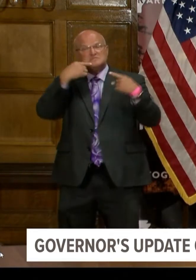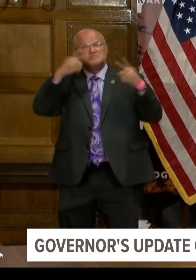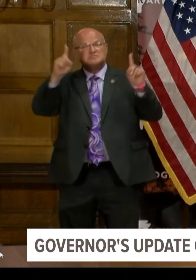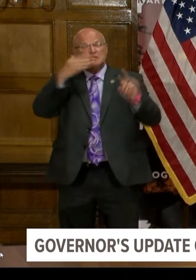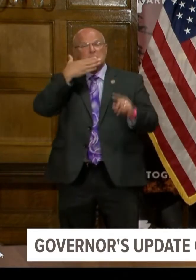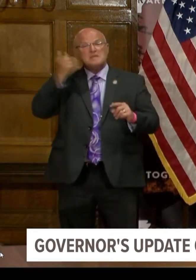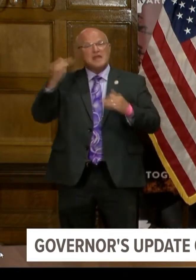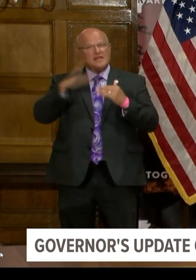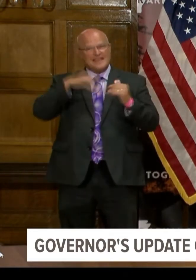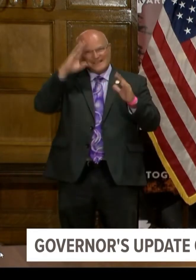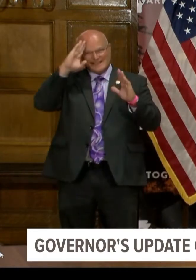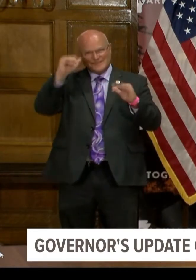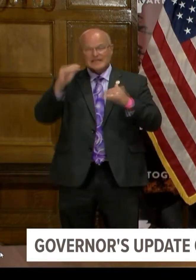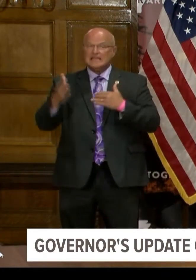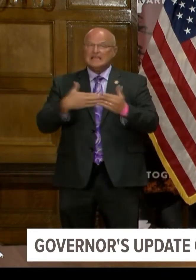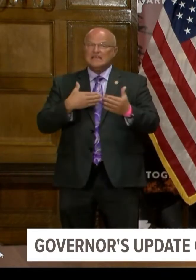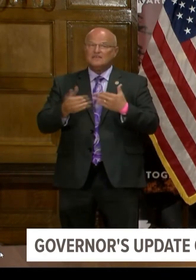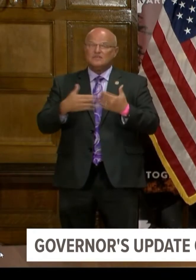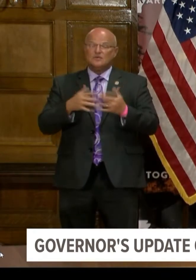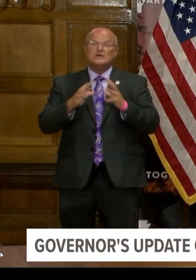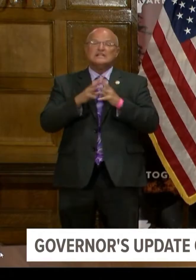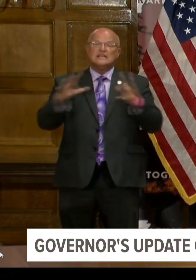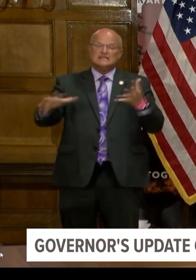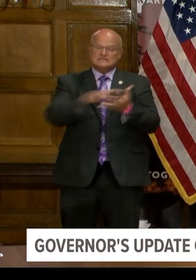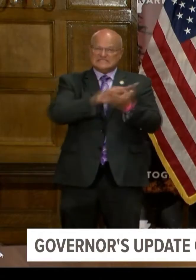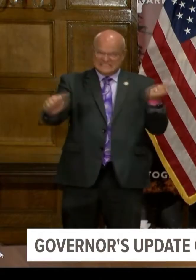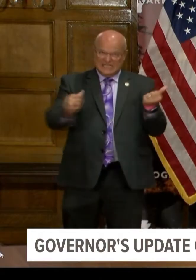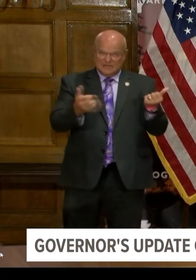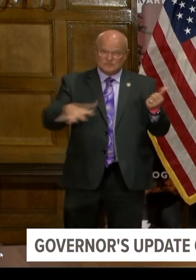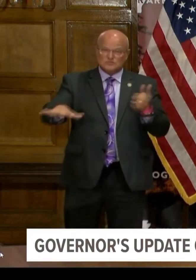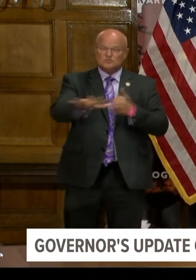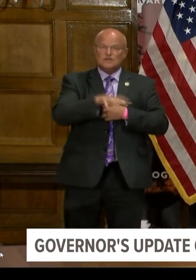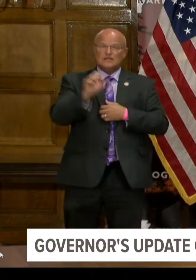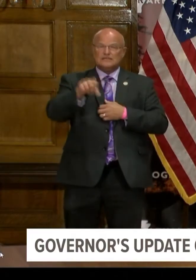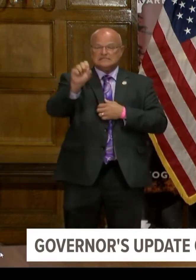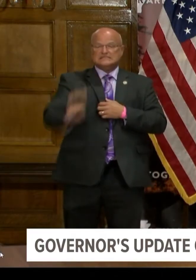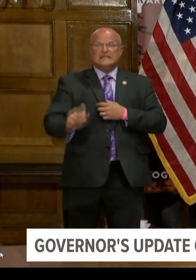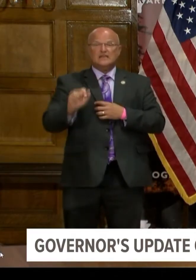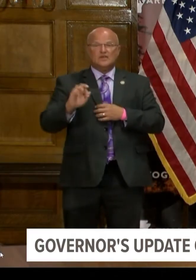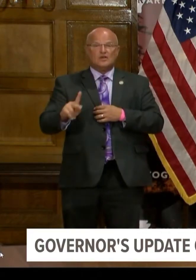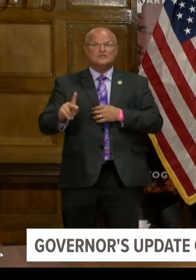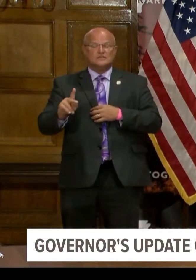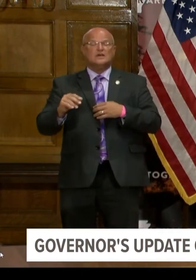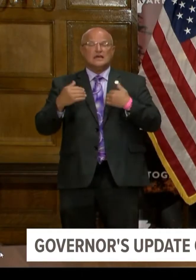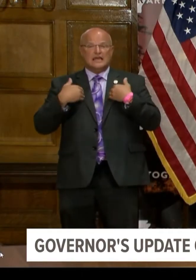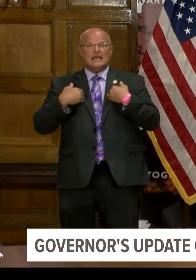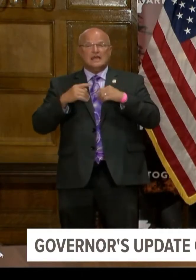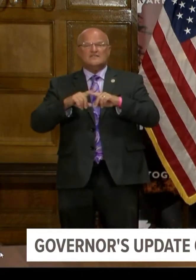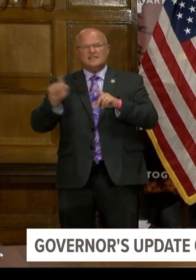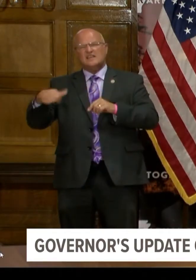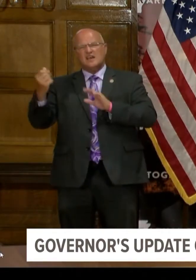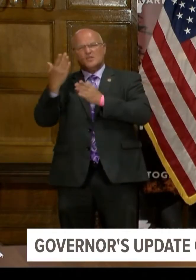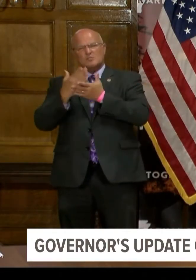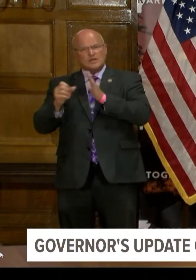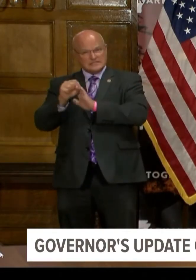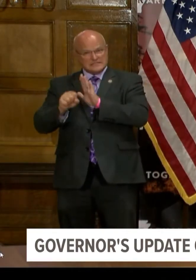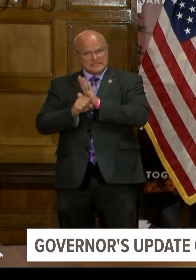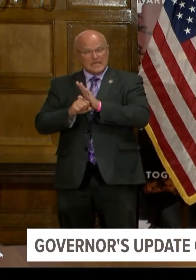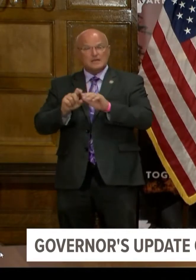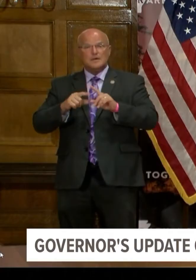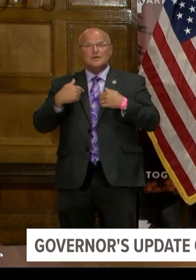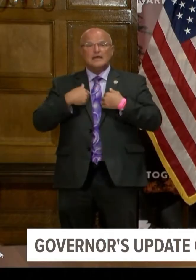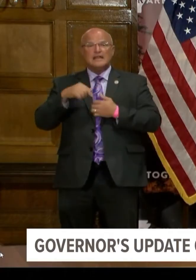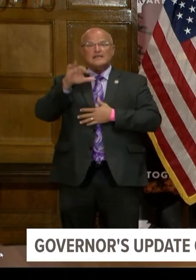expected, even though there was significant property damage in South Arkansas and other parts of the state, and we